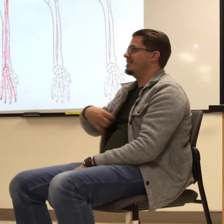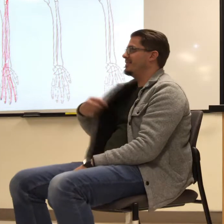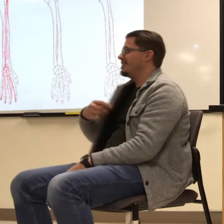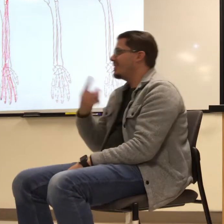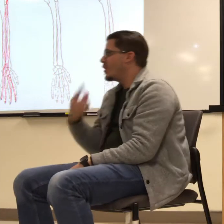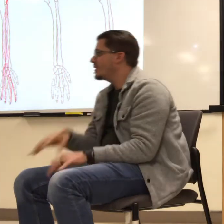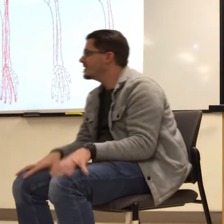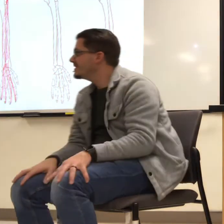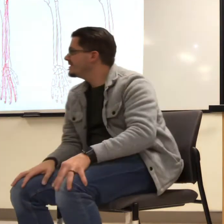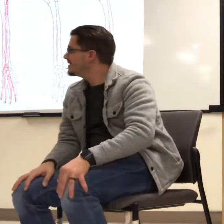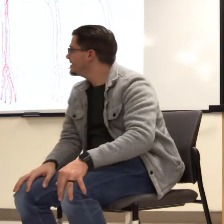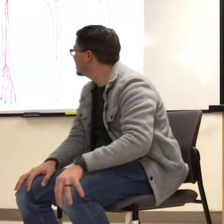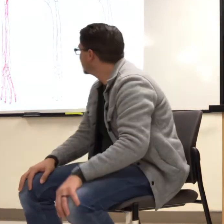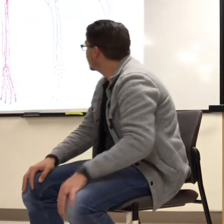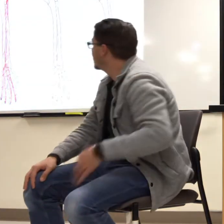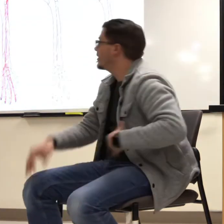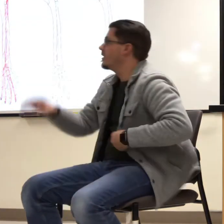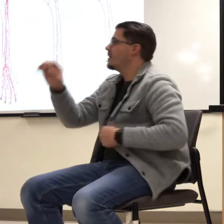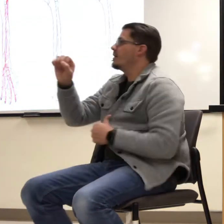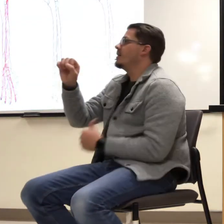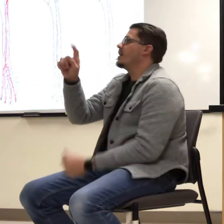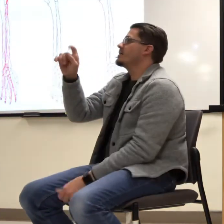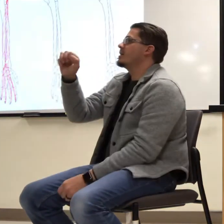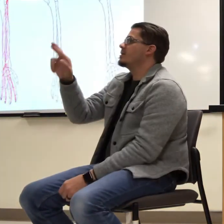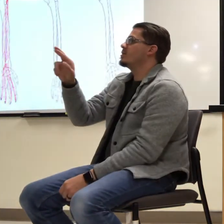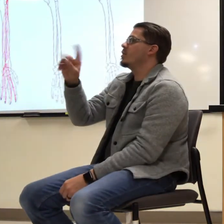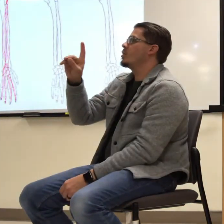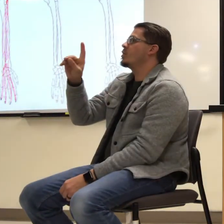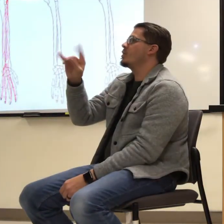extensor digiti minimi.